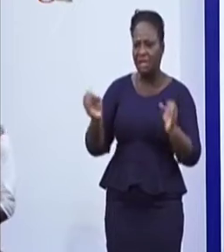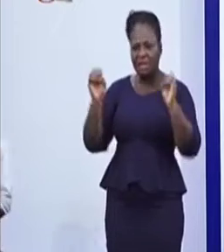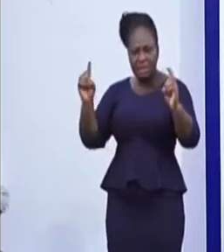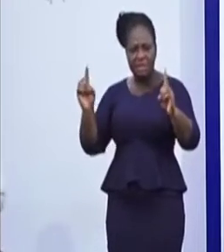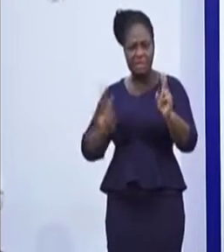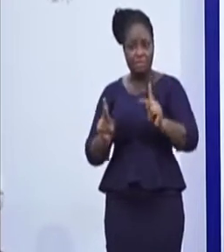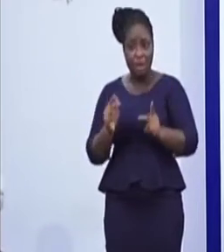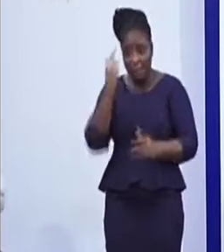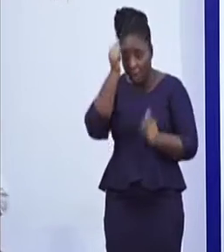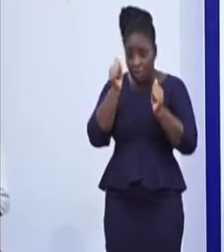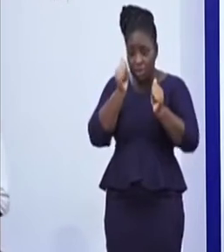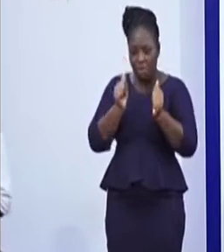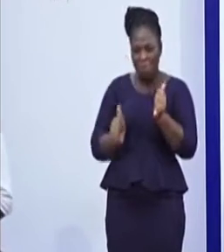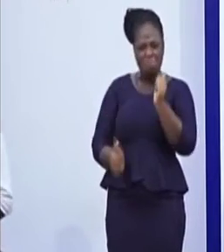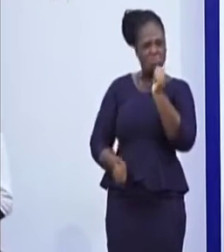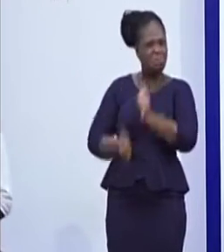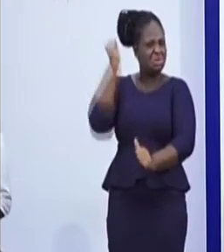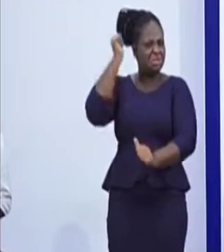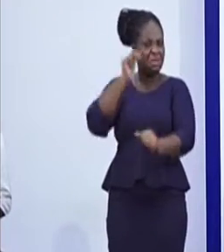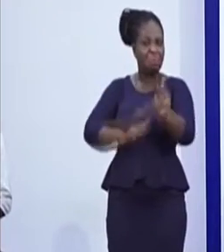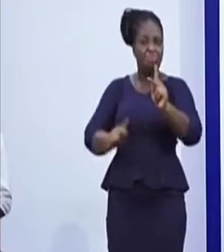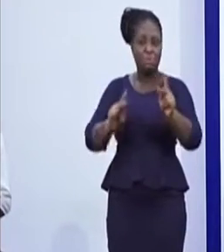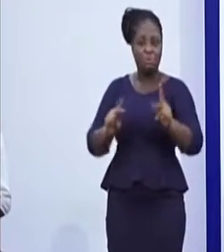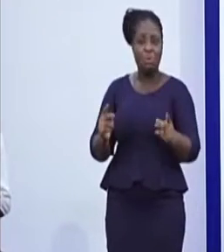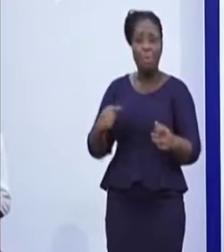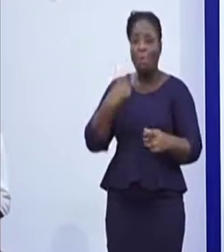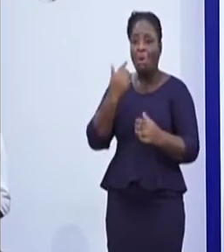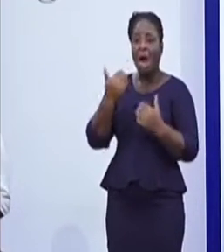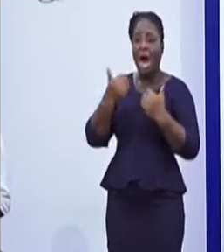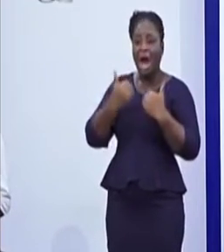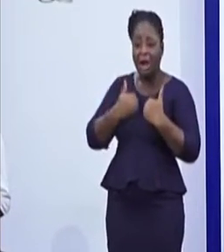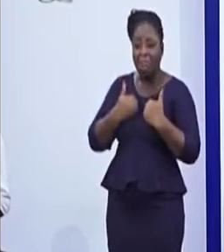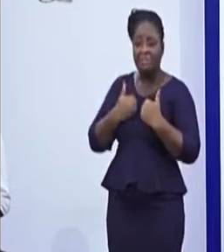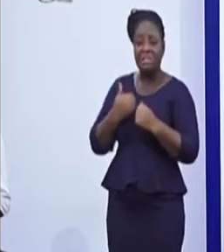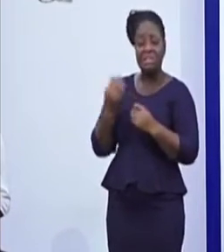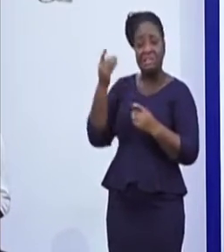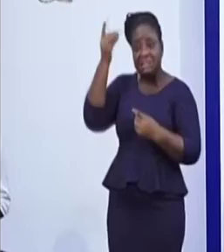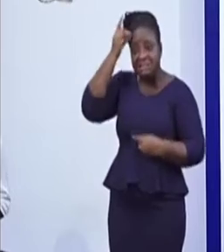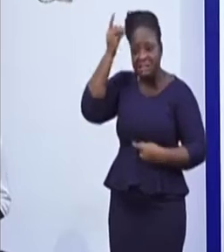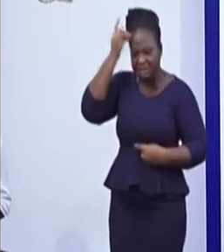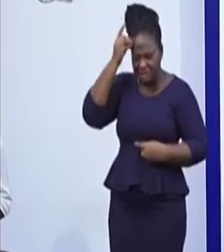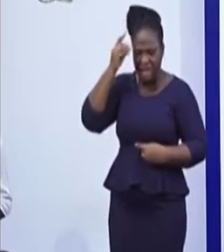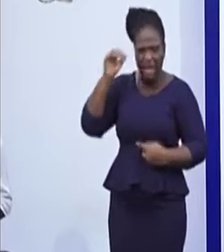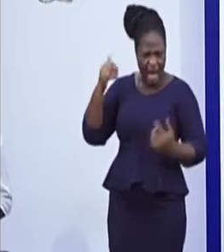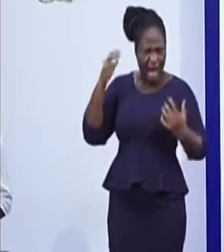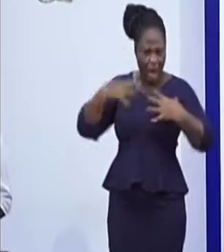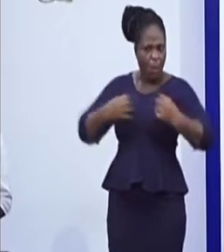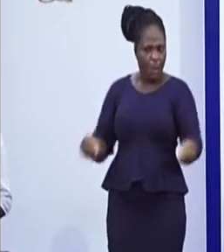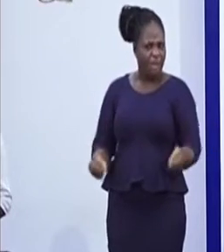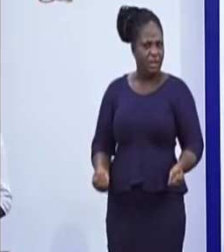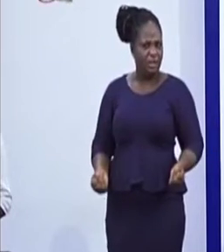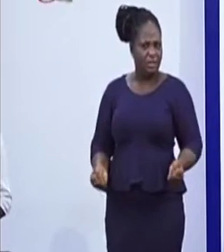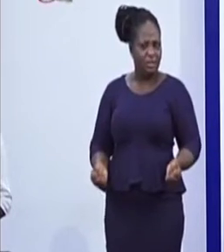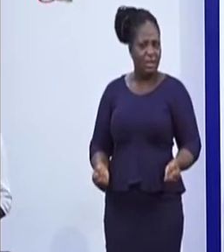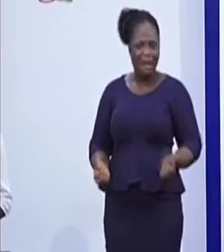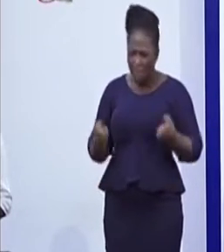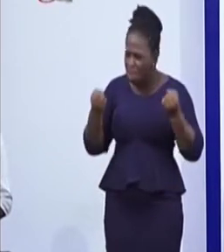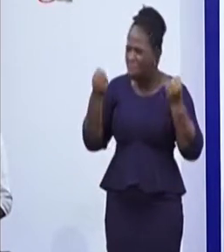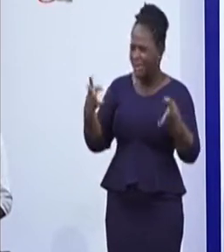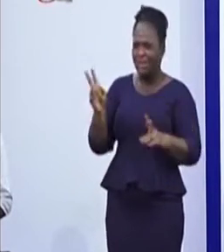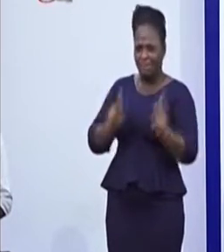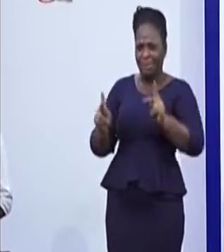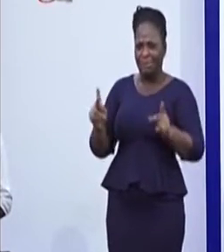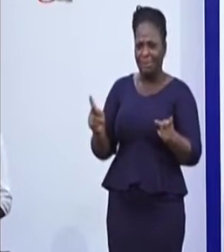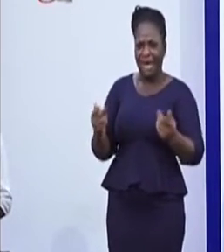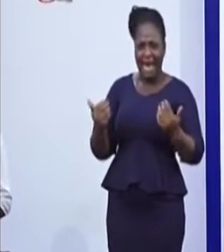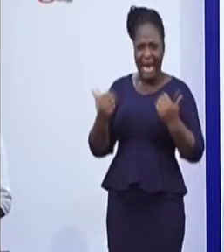know that most of the people who do get these diseases recover. Most people get mild disease. Many people